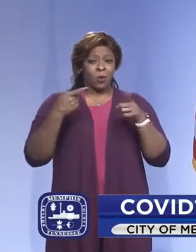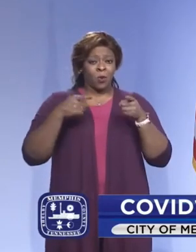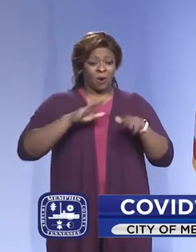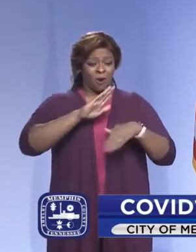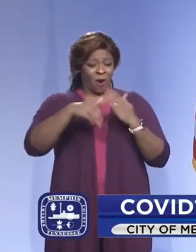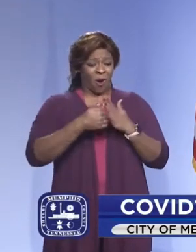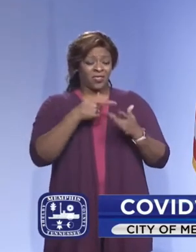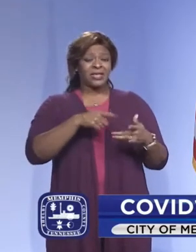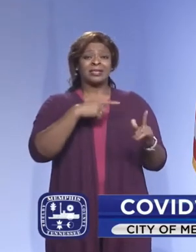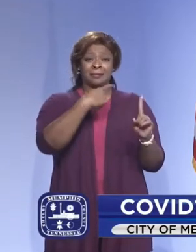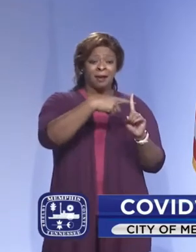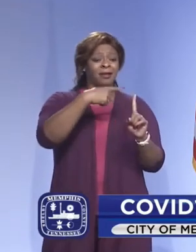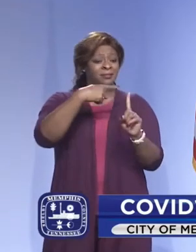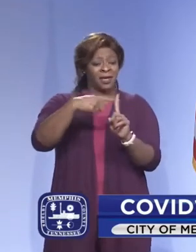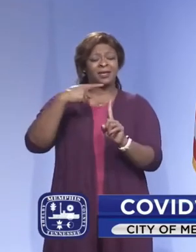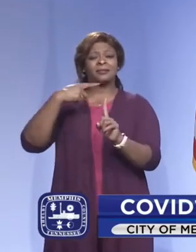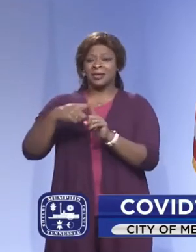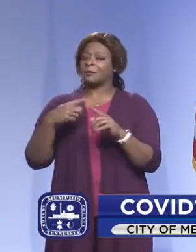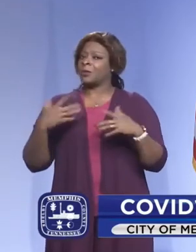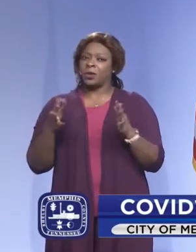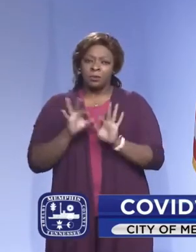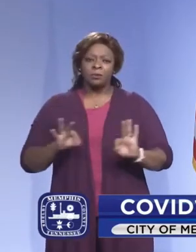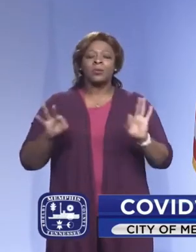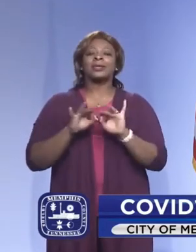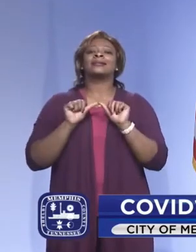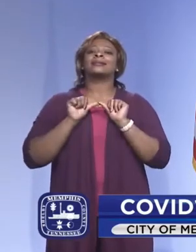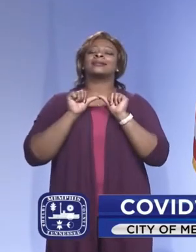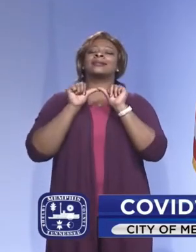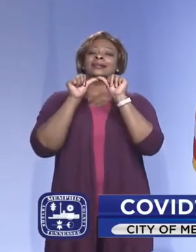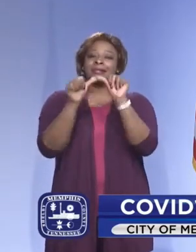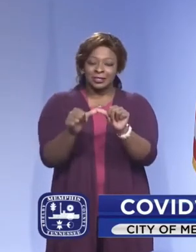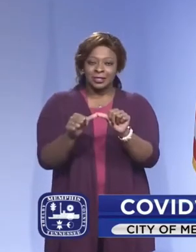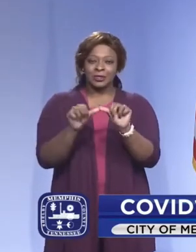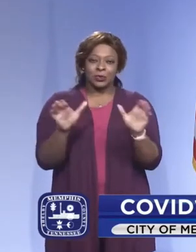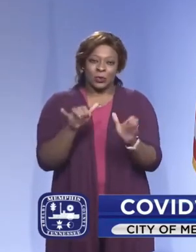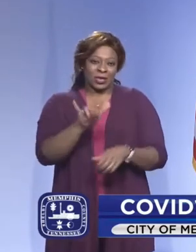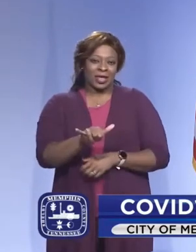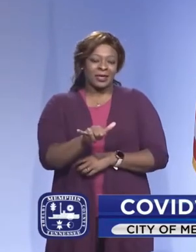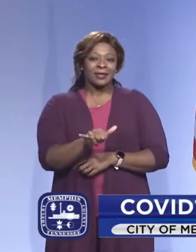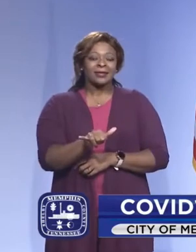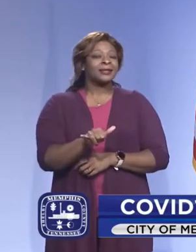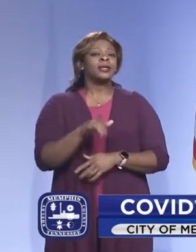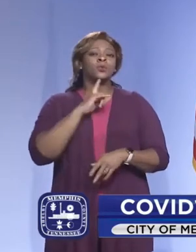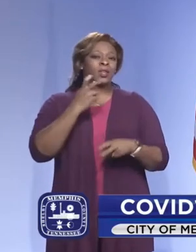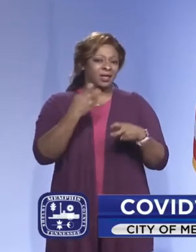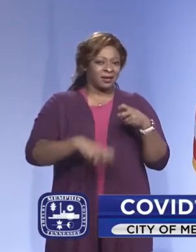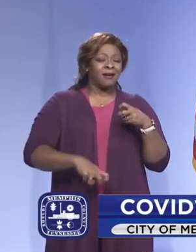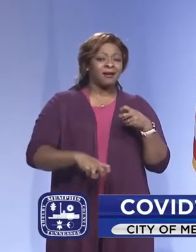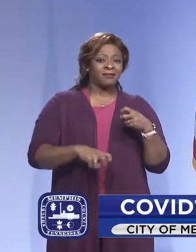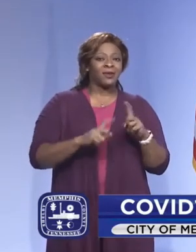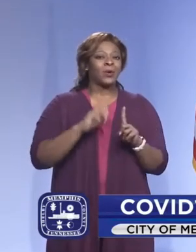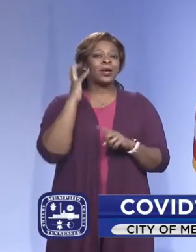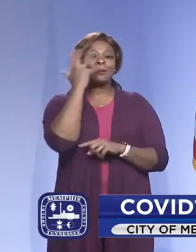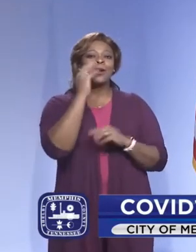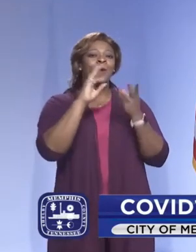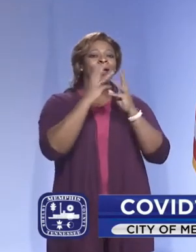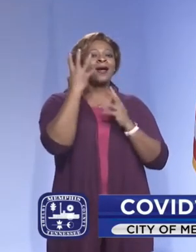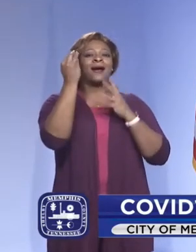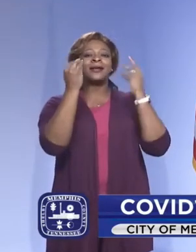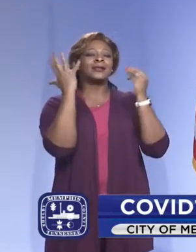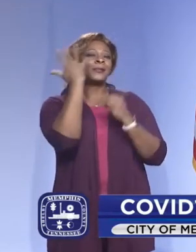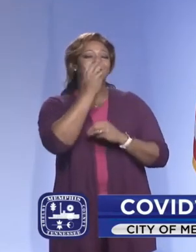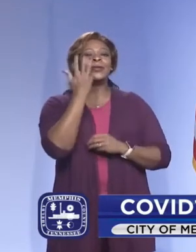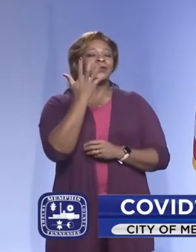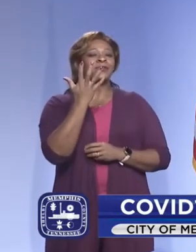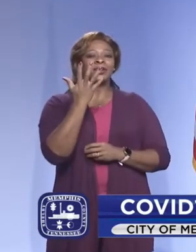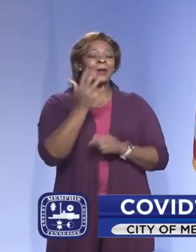this is promising, it's really critical that we stay the course. It's difficult when it's beautiful weather outside